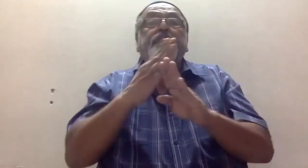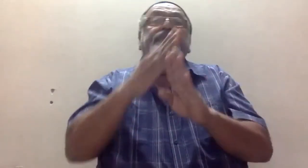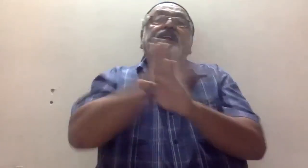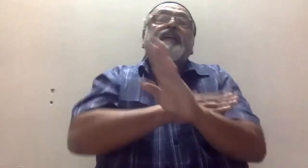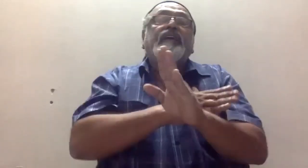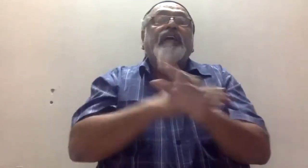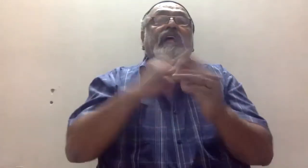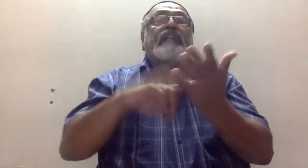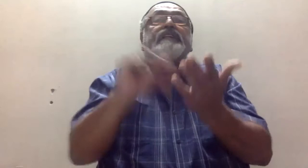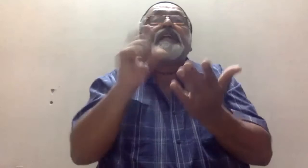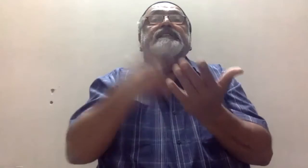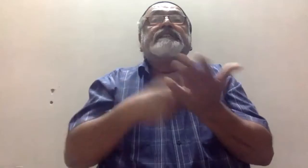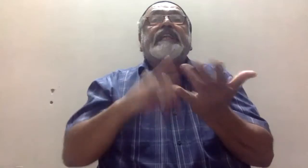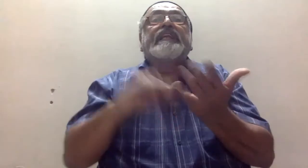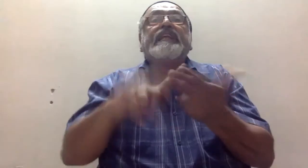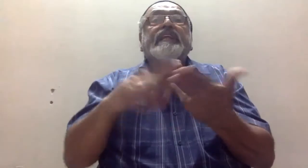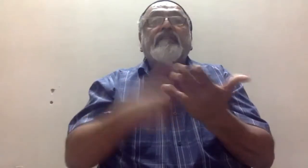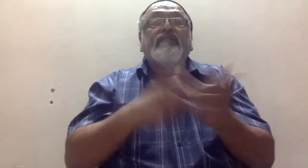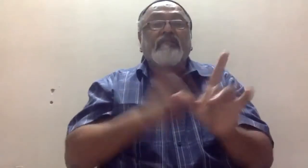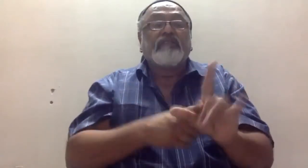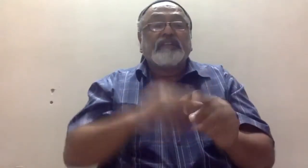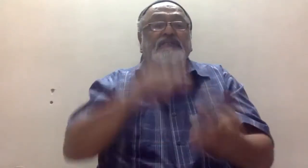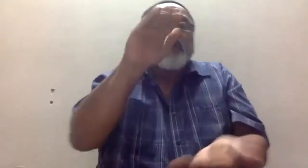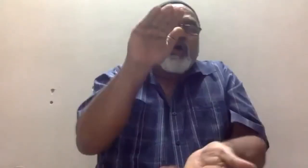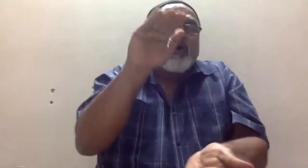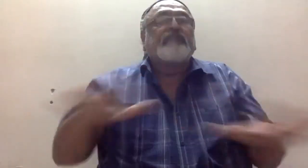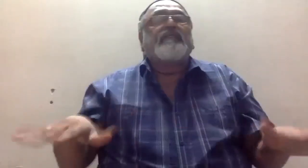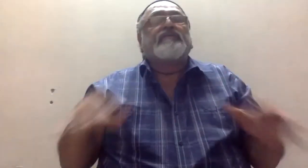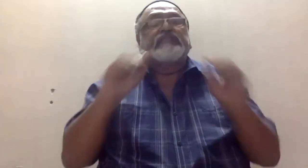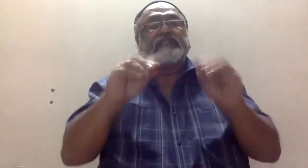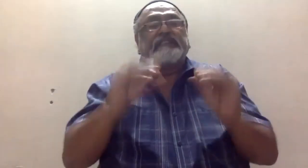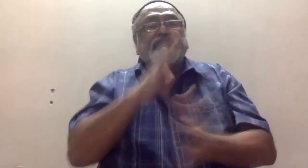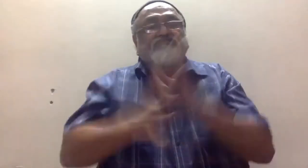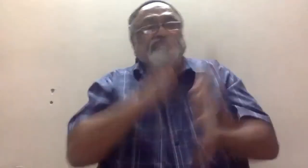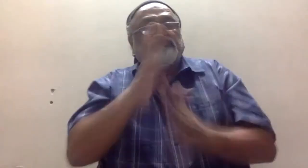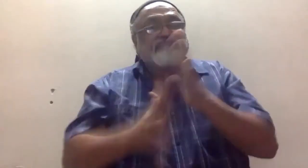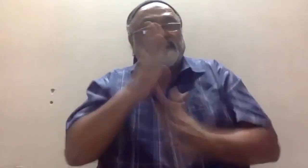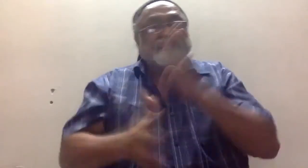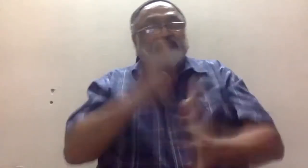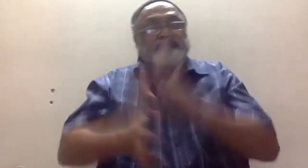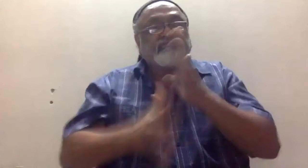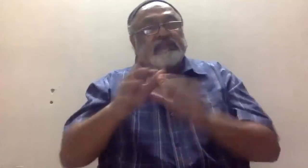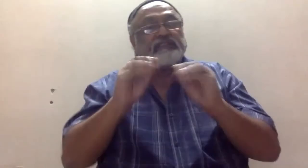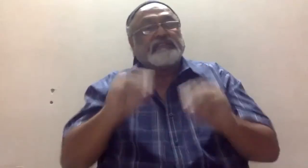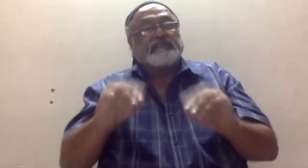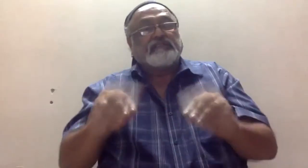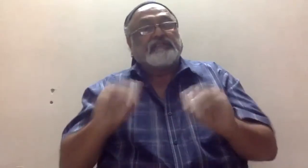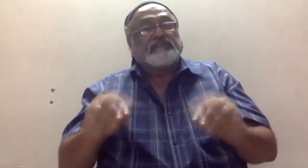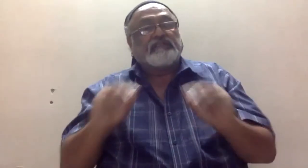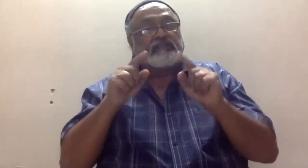So you include people with who use sign language from that level itself, so that there is